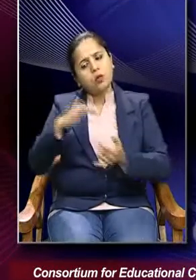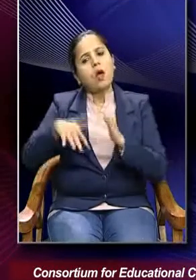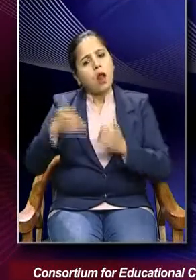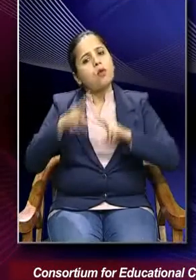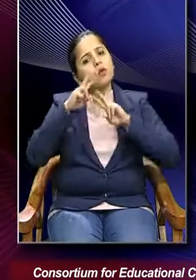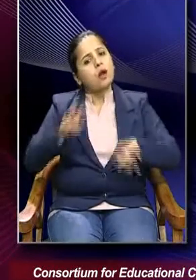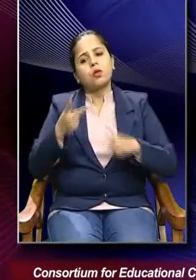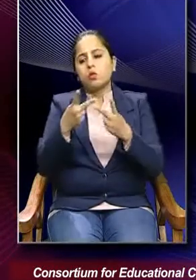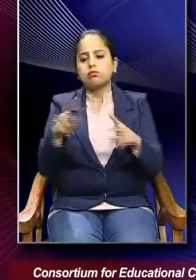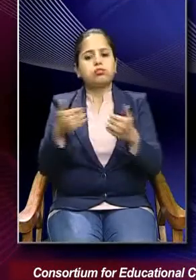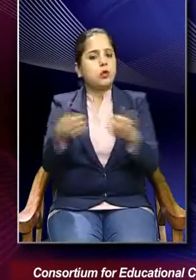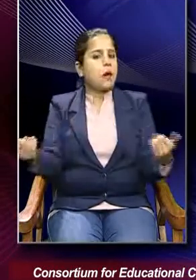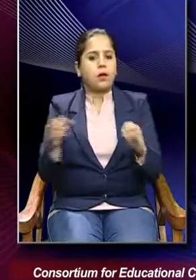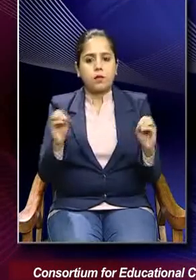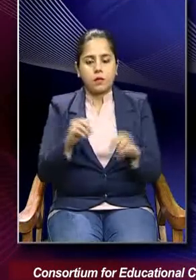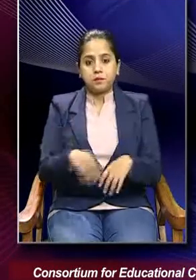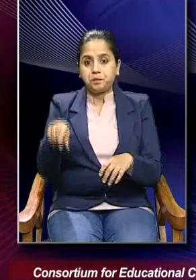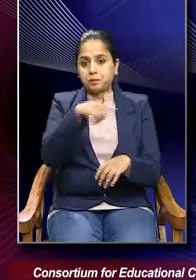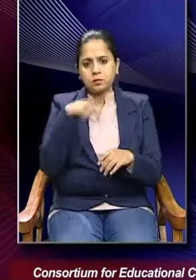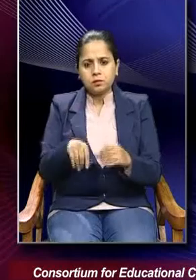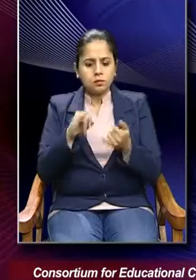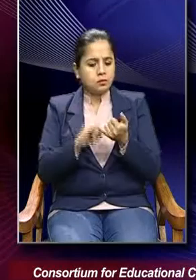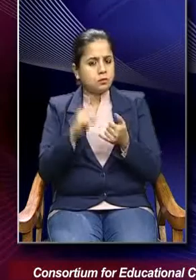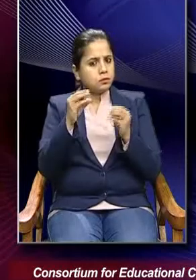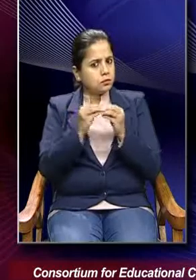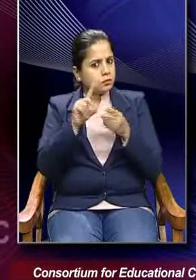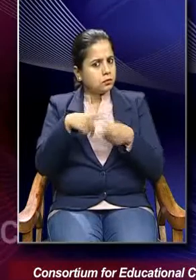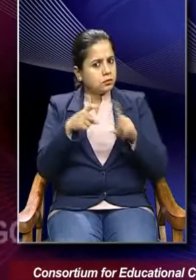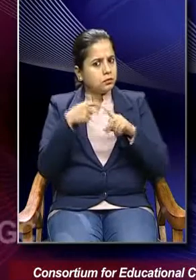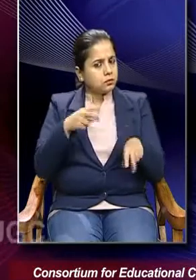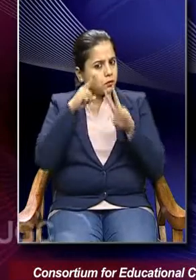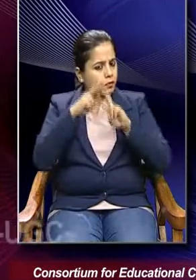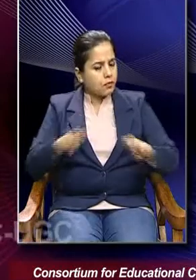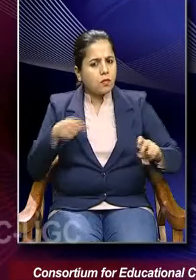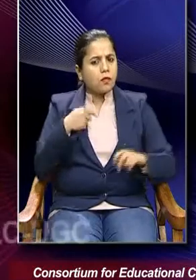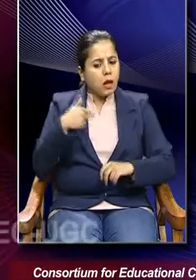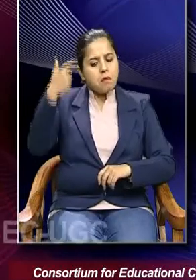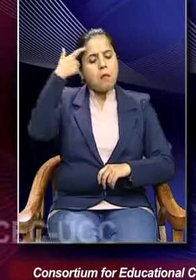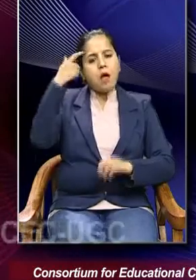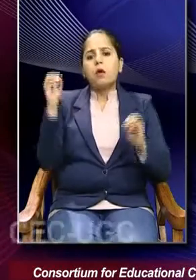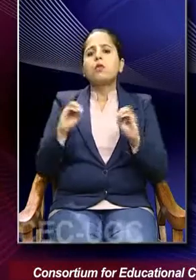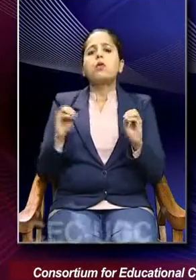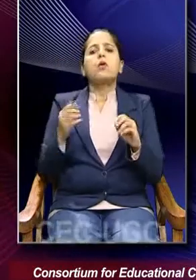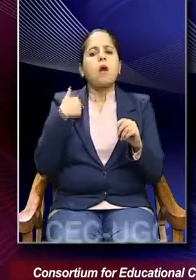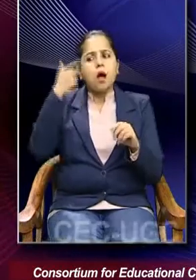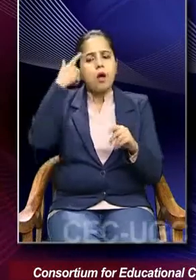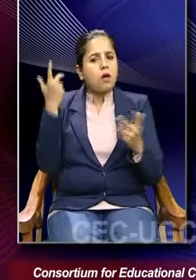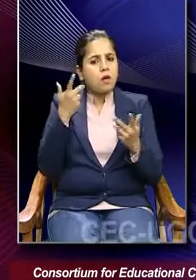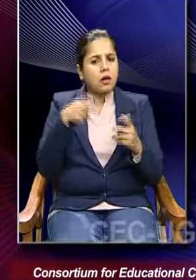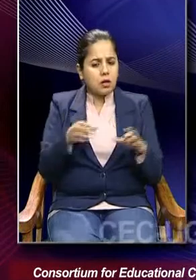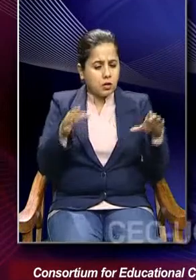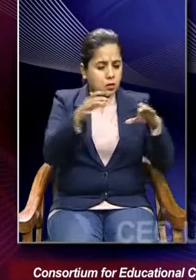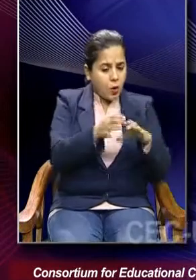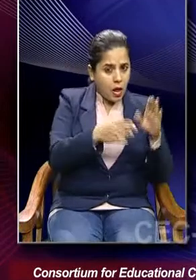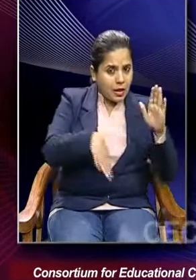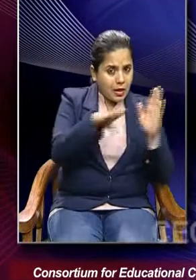society. Now when we look into the subject matter of sociology, what comes into mind is micro level study